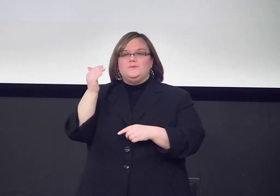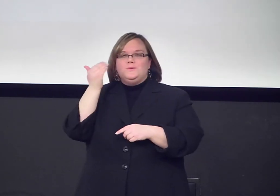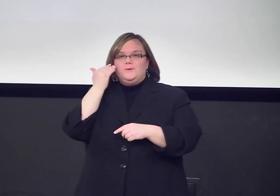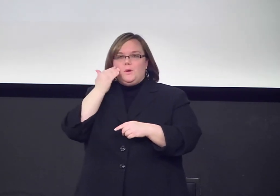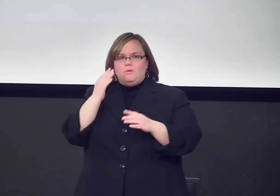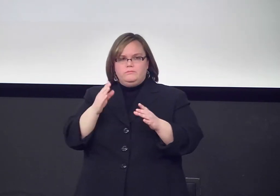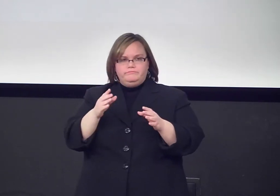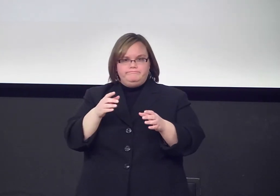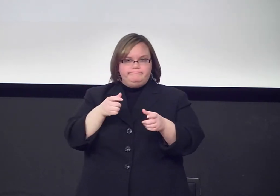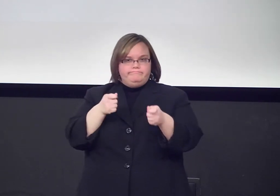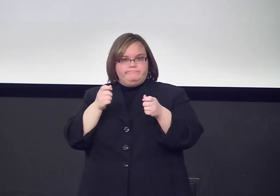at the door.